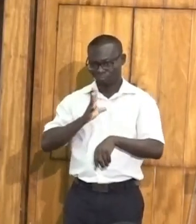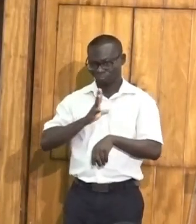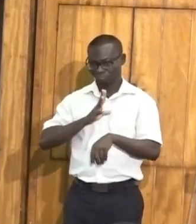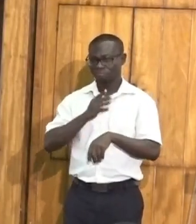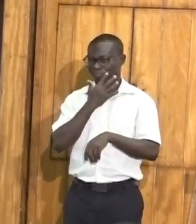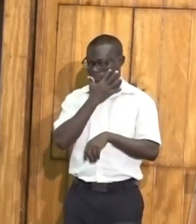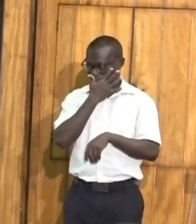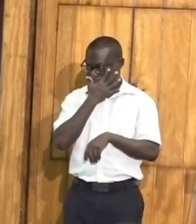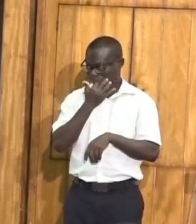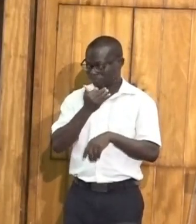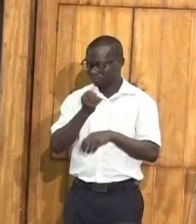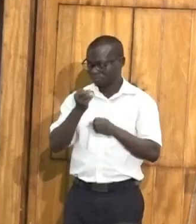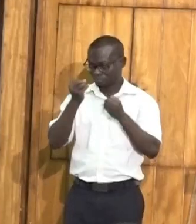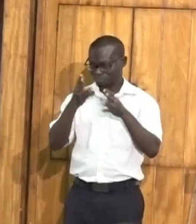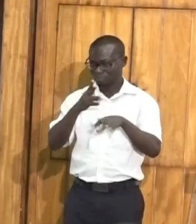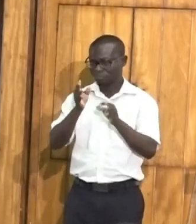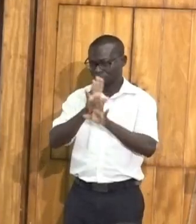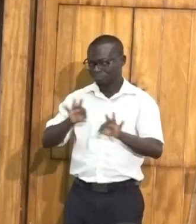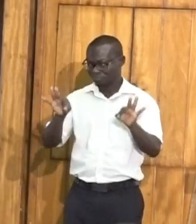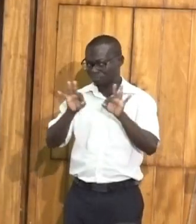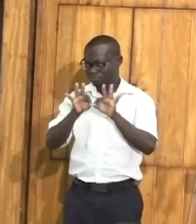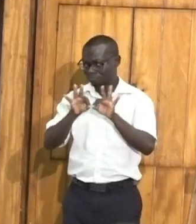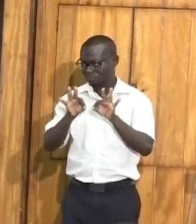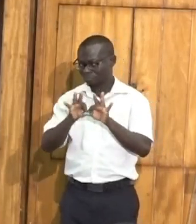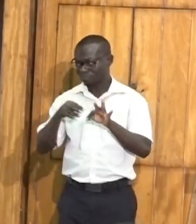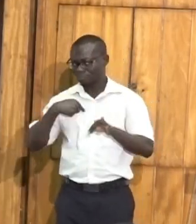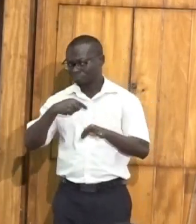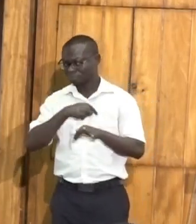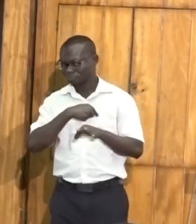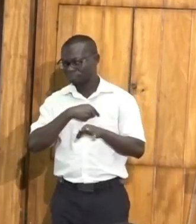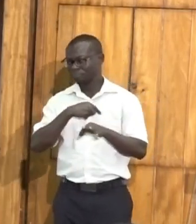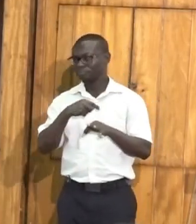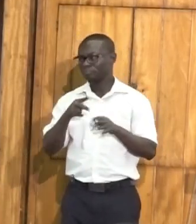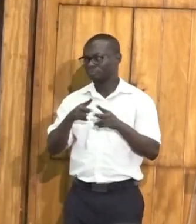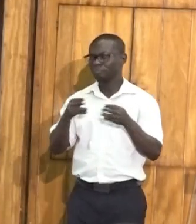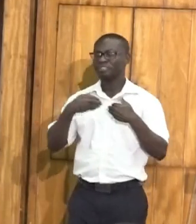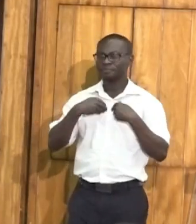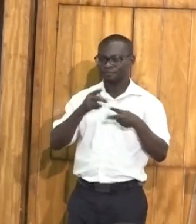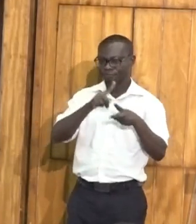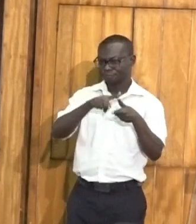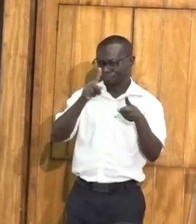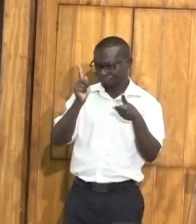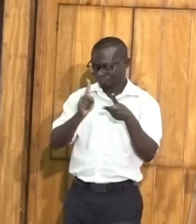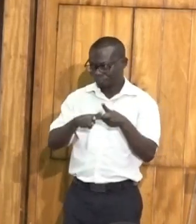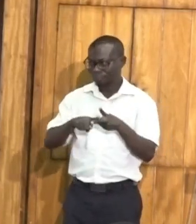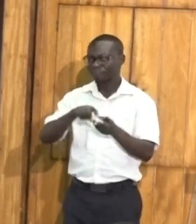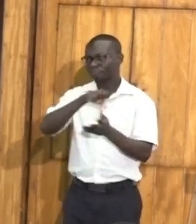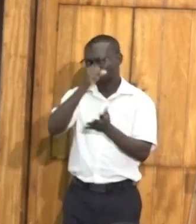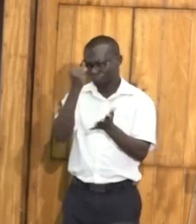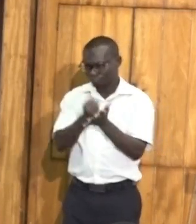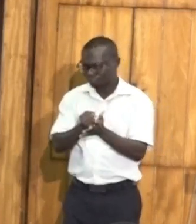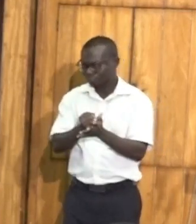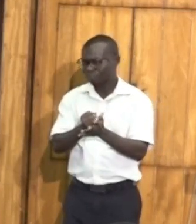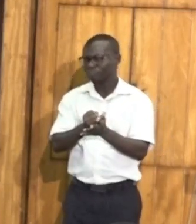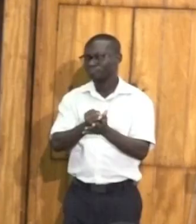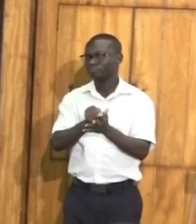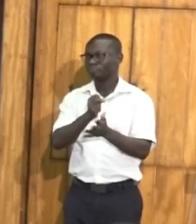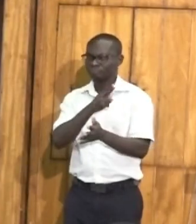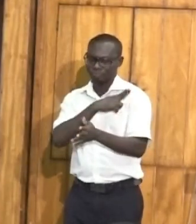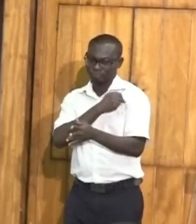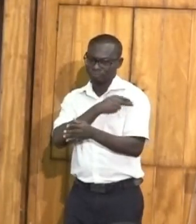communities. But most importantly, I've said, we also have got a bi-directional way of making sure that the clinics support